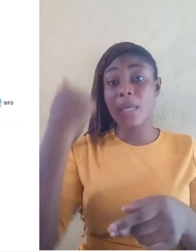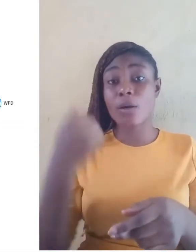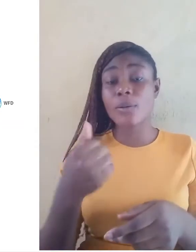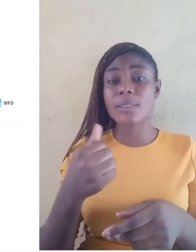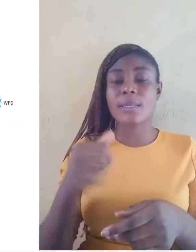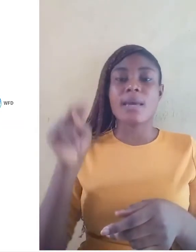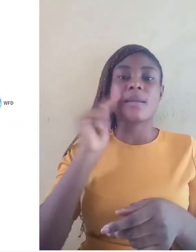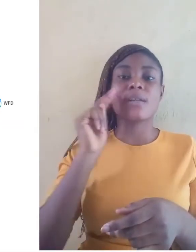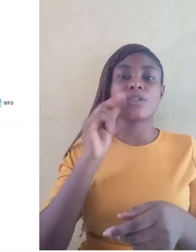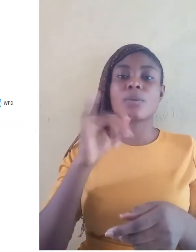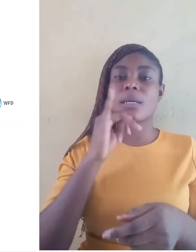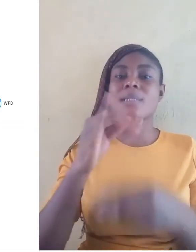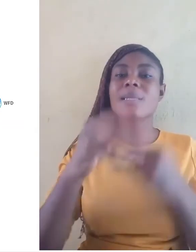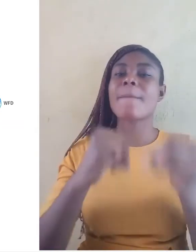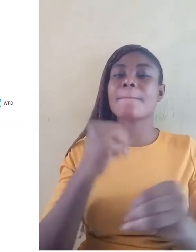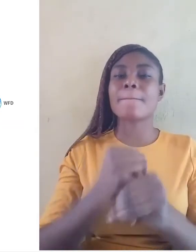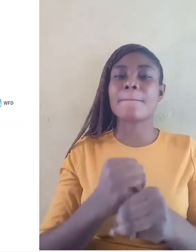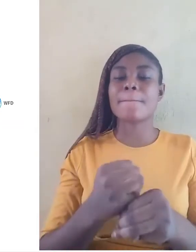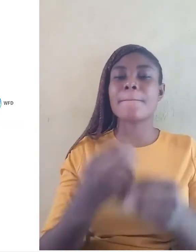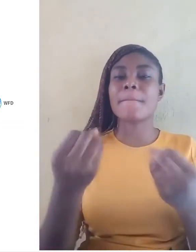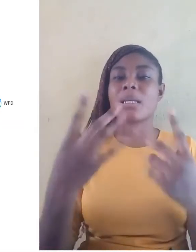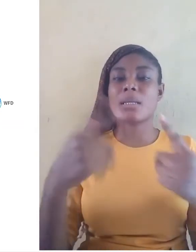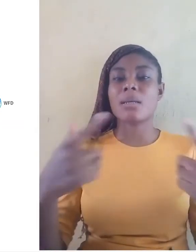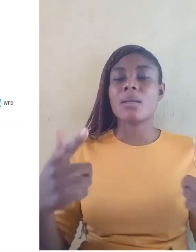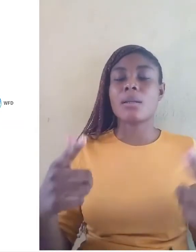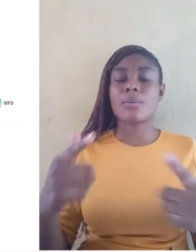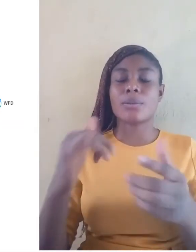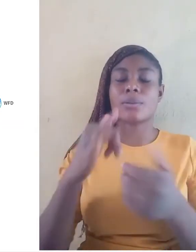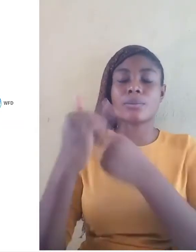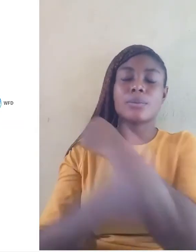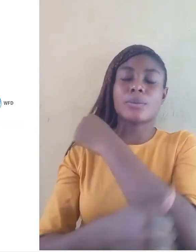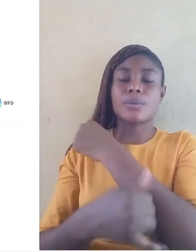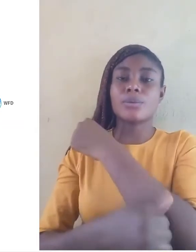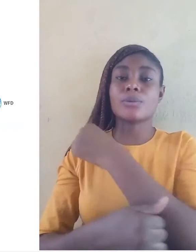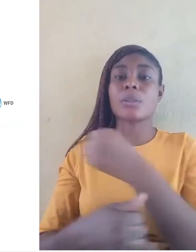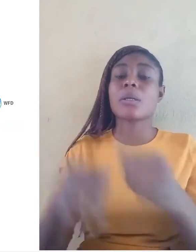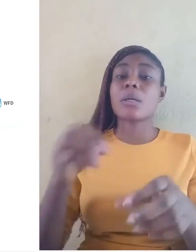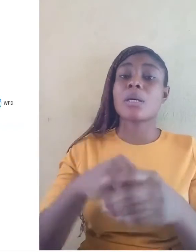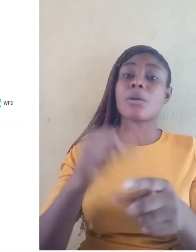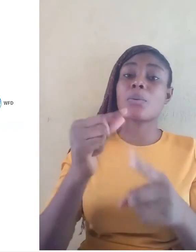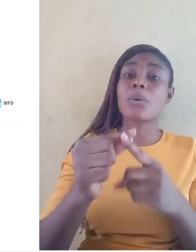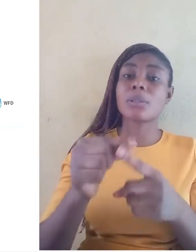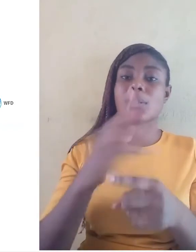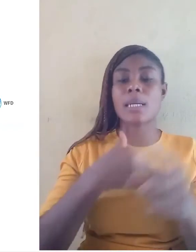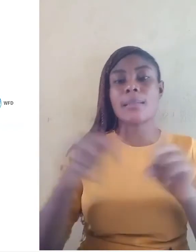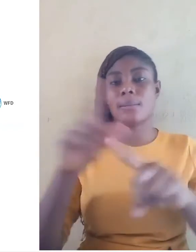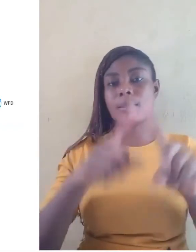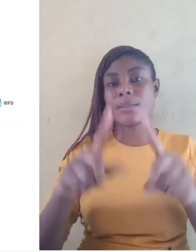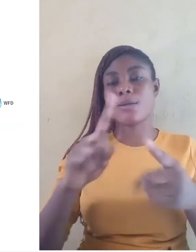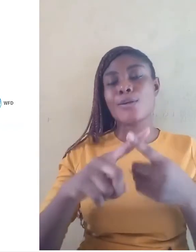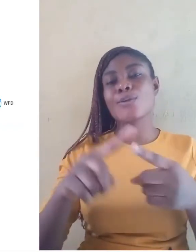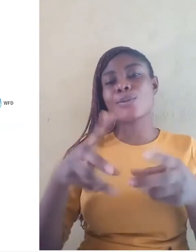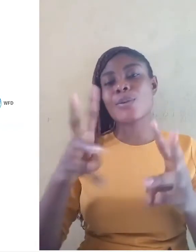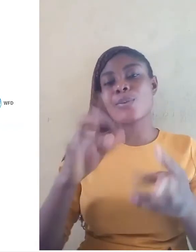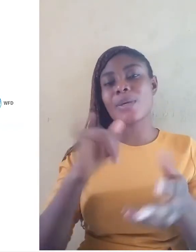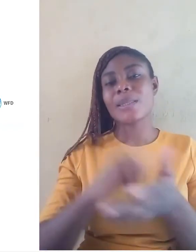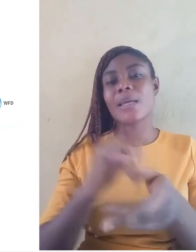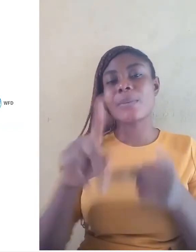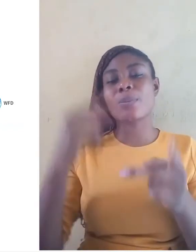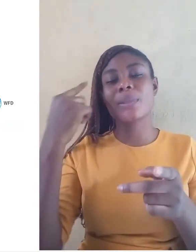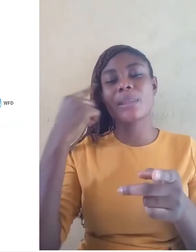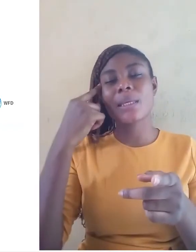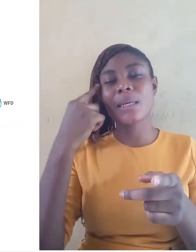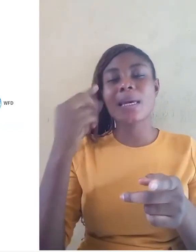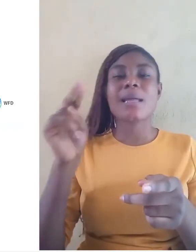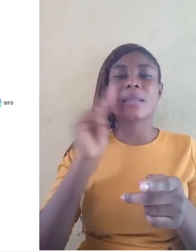because Nigeria is a multilingual country, both spoken and signed. And to the extent that people wonder